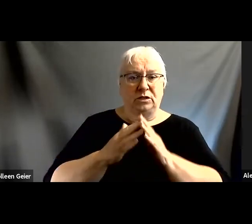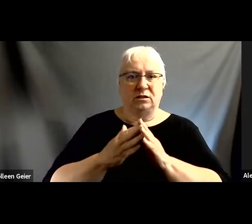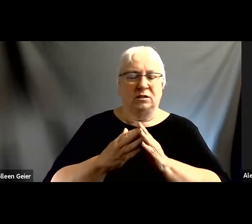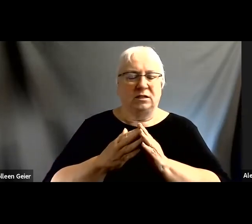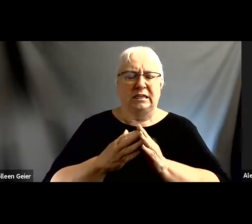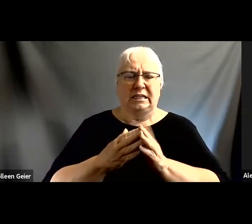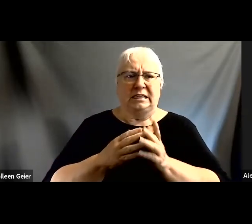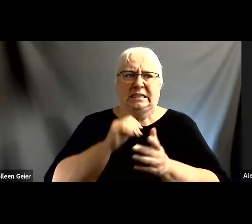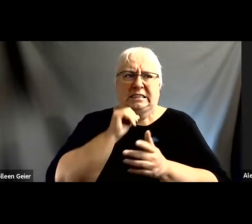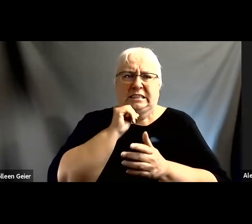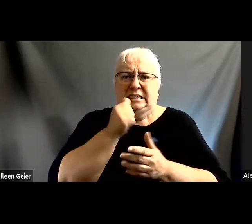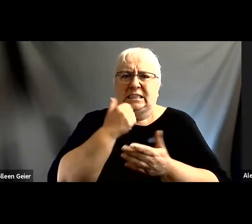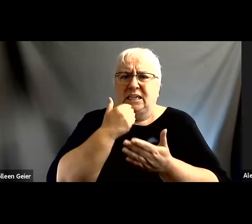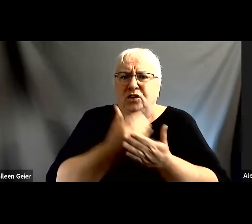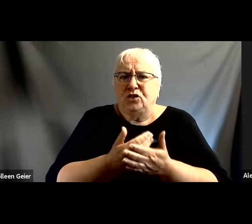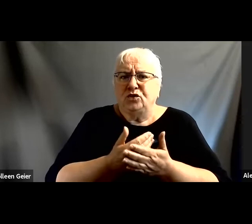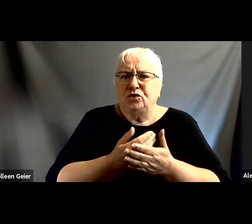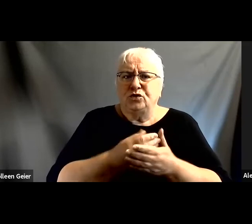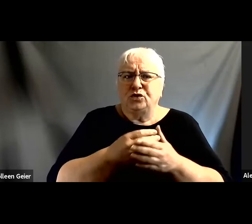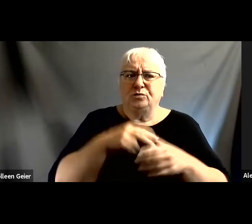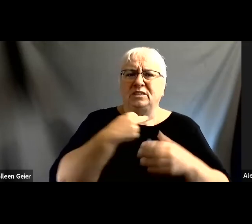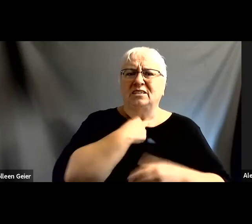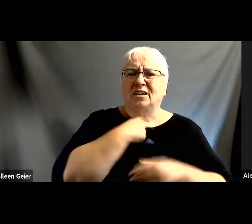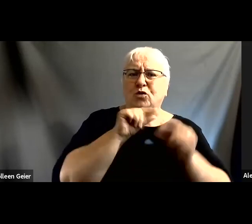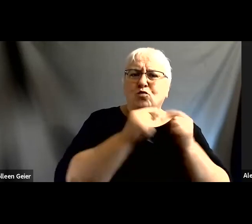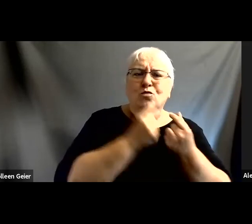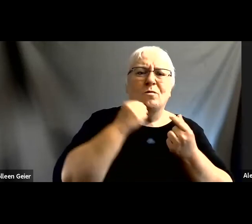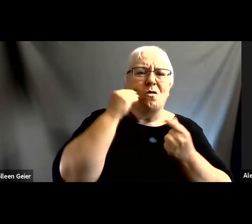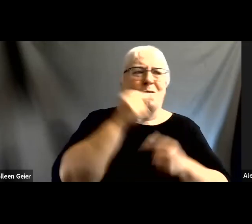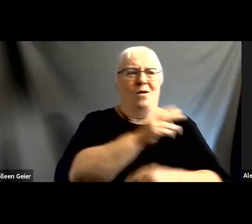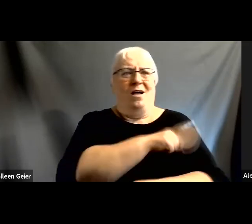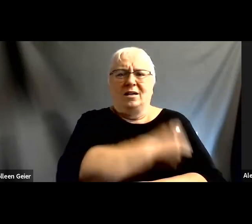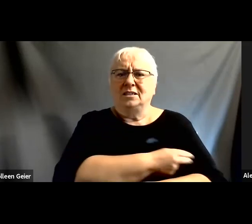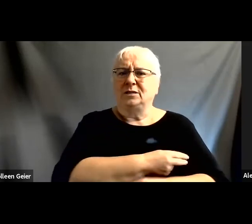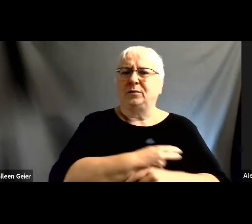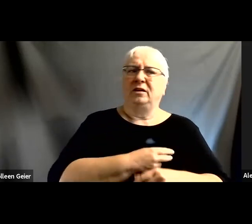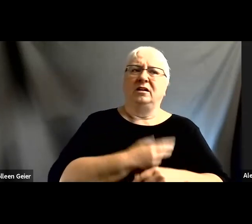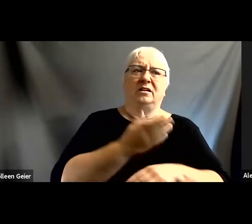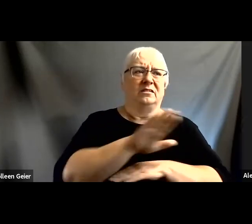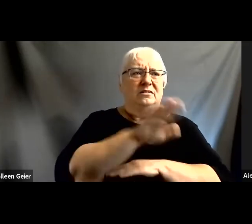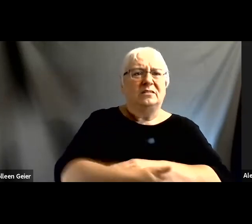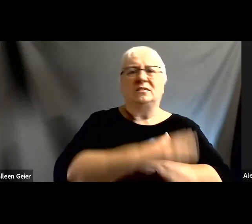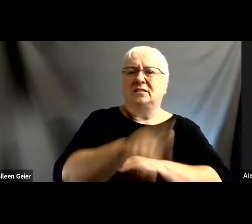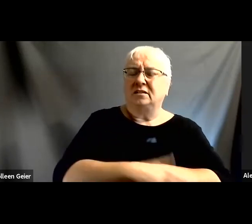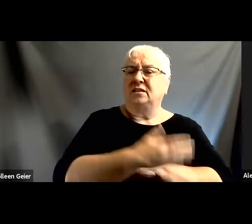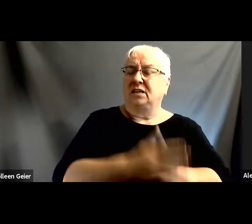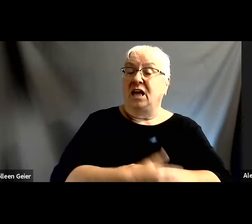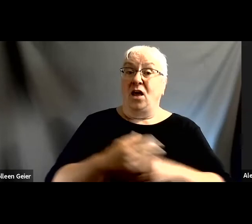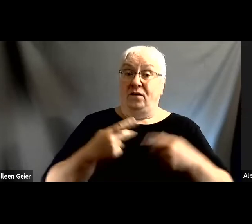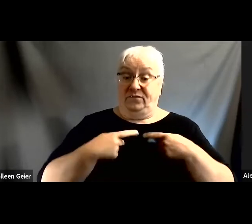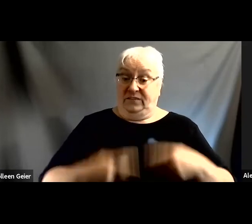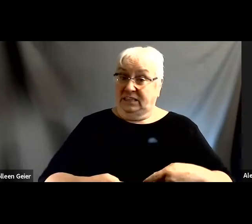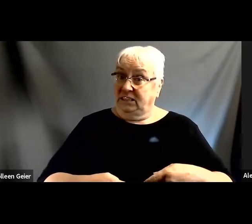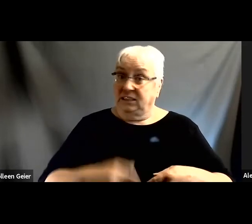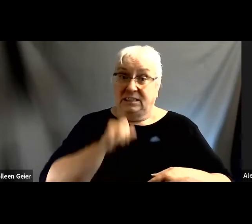day long, 7 days a week, and there are various physical and mental illnesses that can arise from